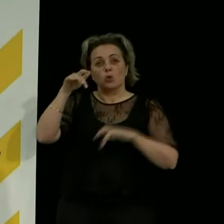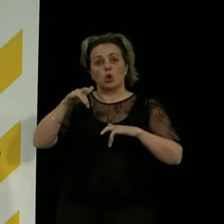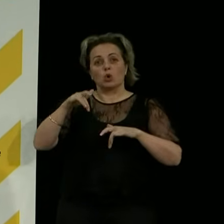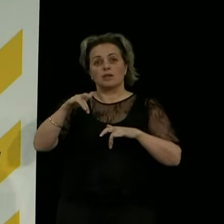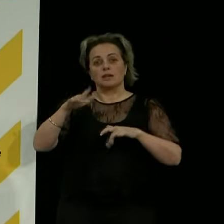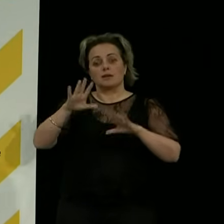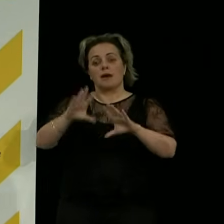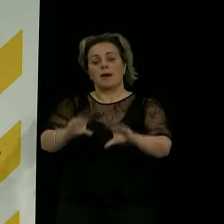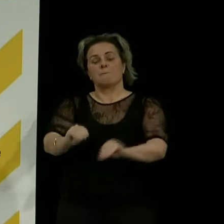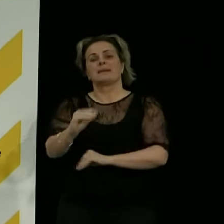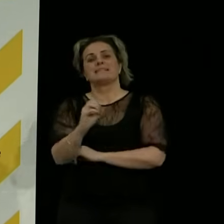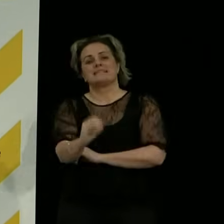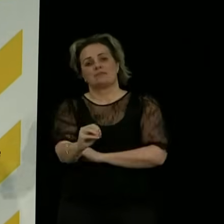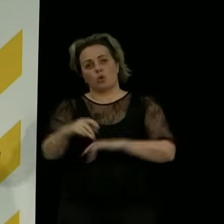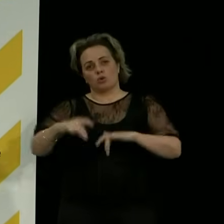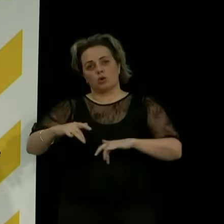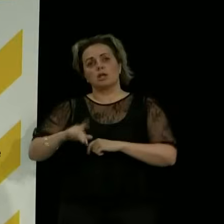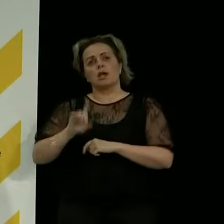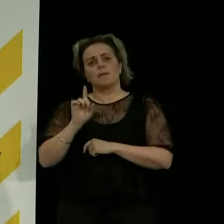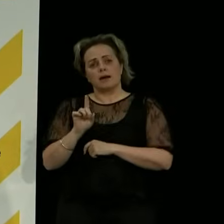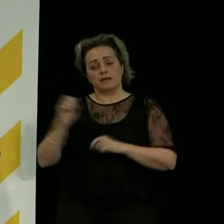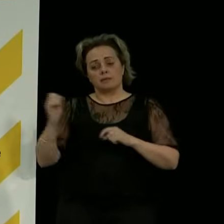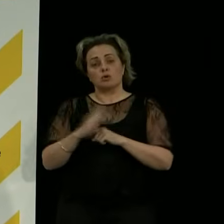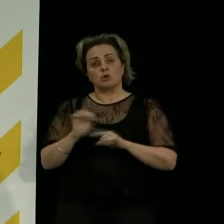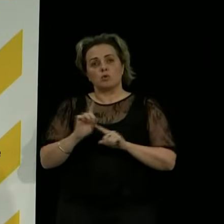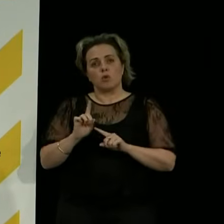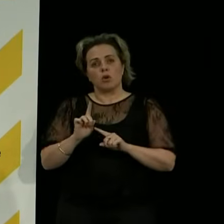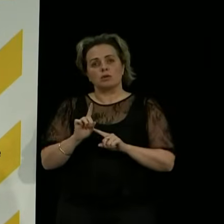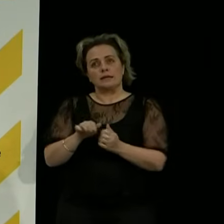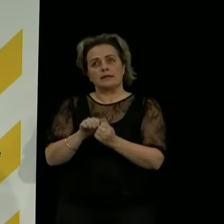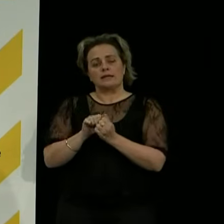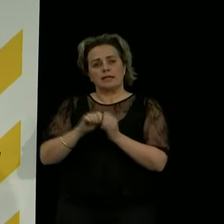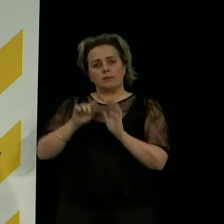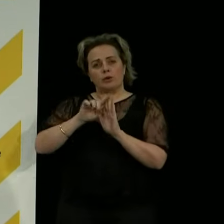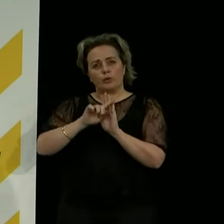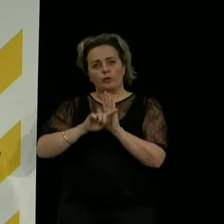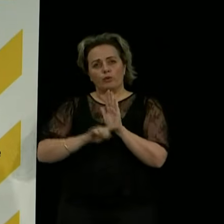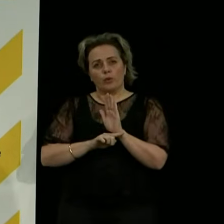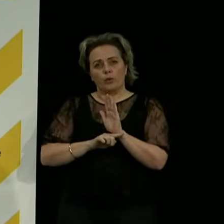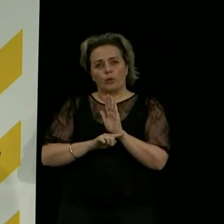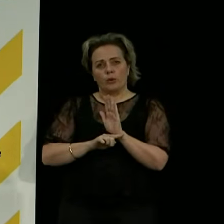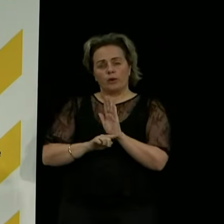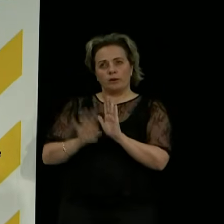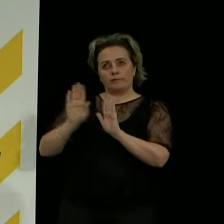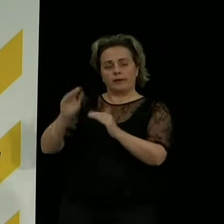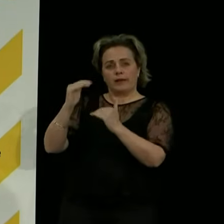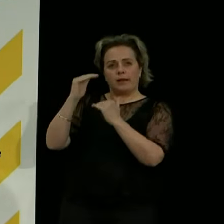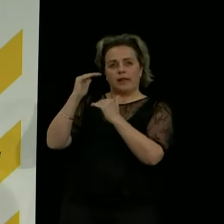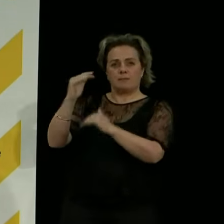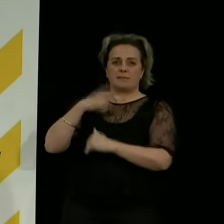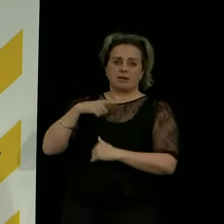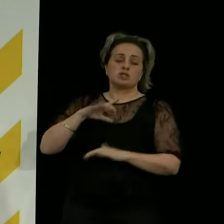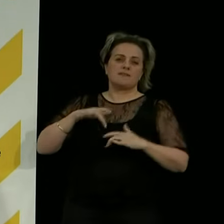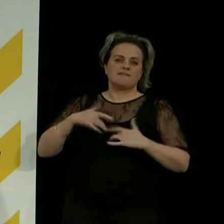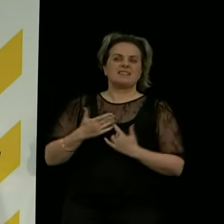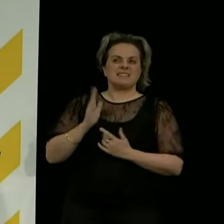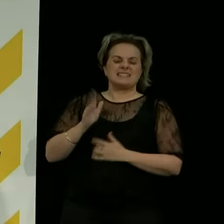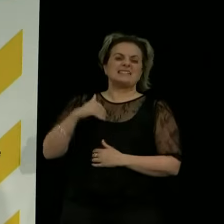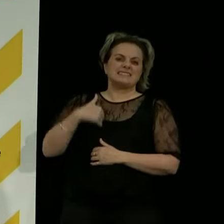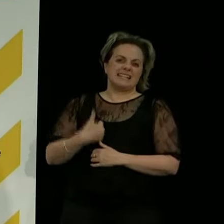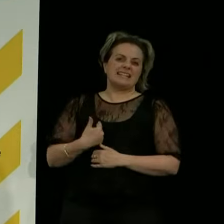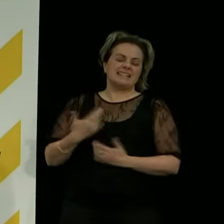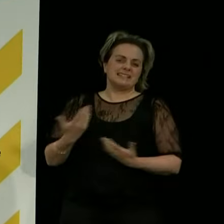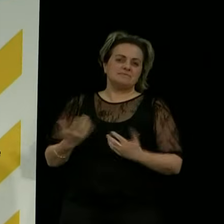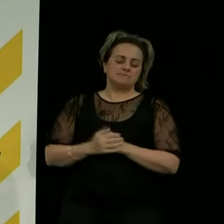important point here is we continue to maintain those restrictions because we still feel that they're still necessary and still